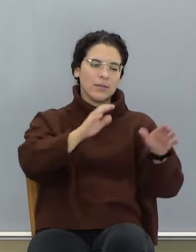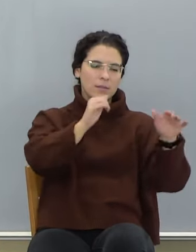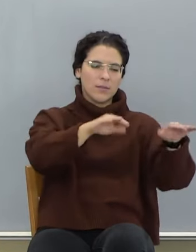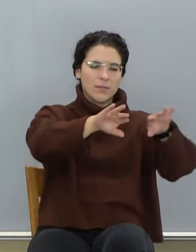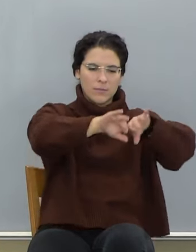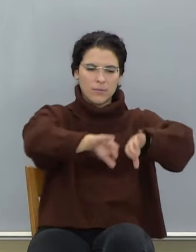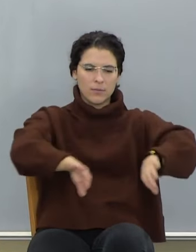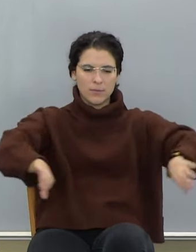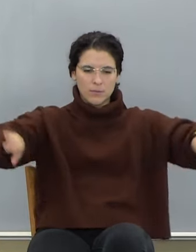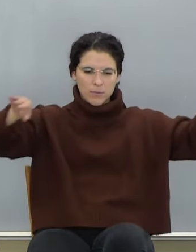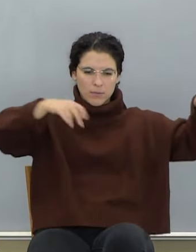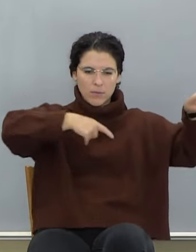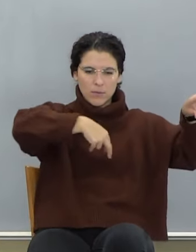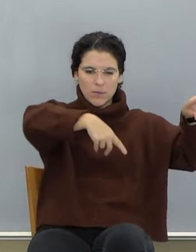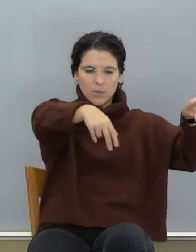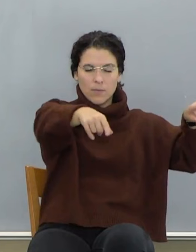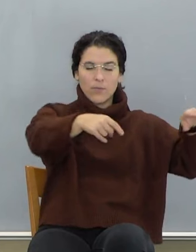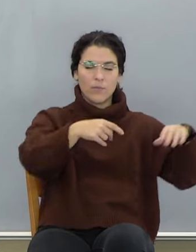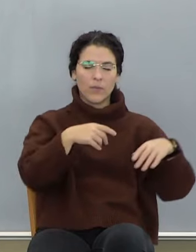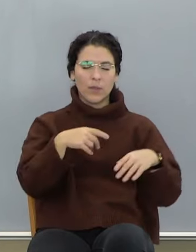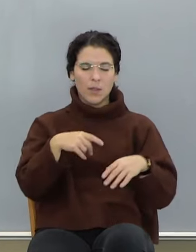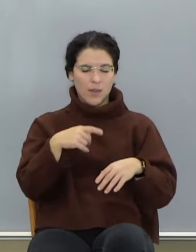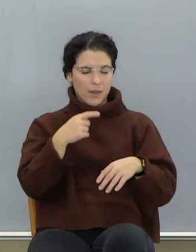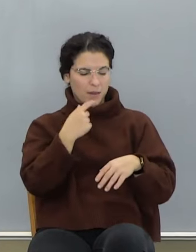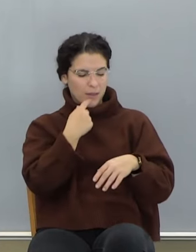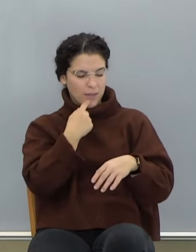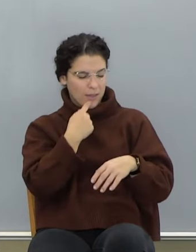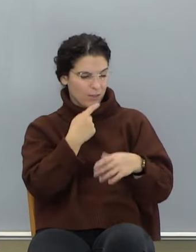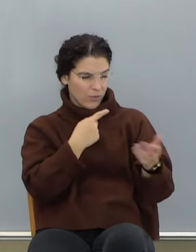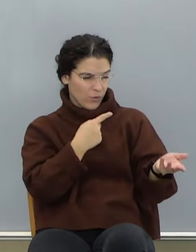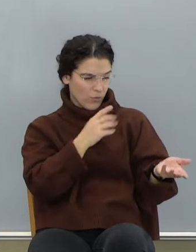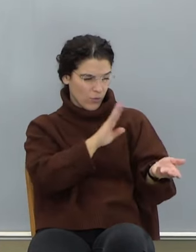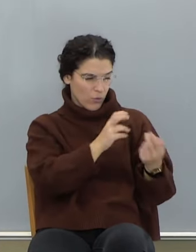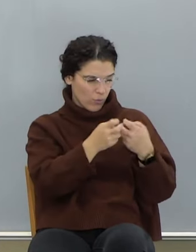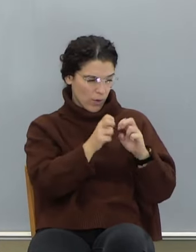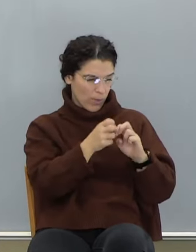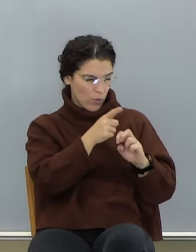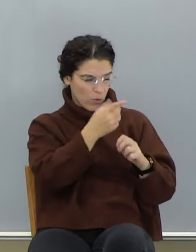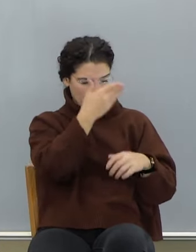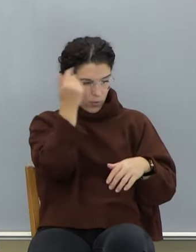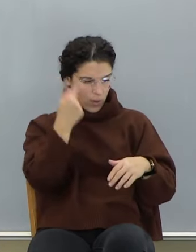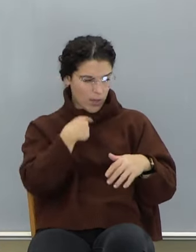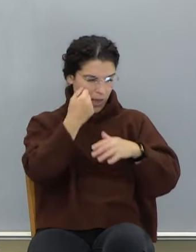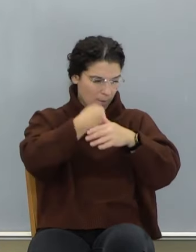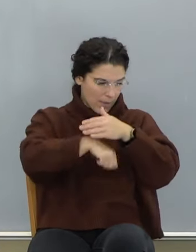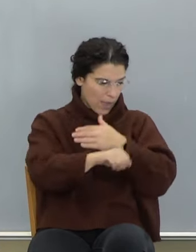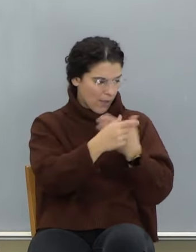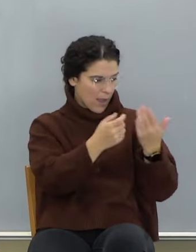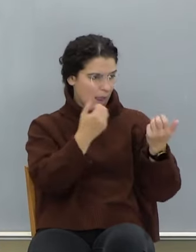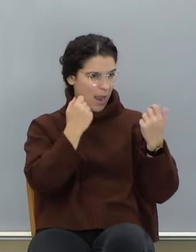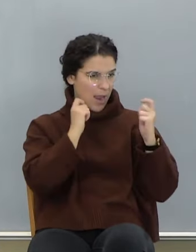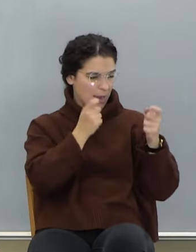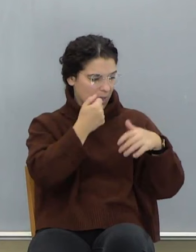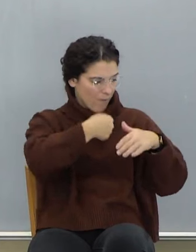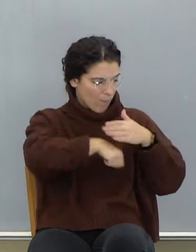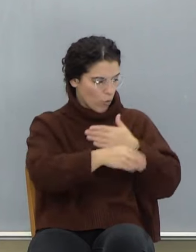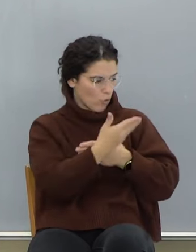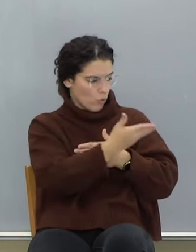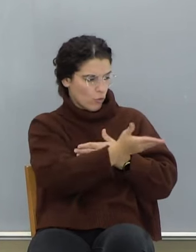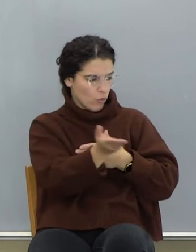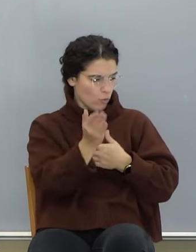32, you know what your problem is, Israel? You forgot that I begot thee. You forgot I gave birth to